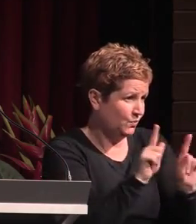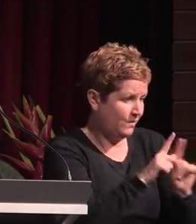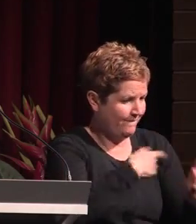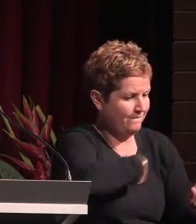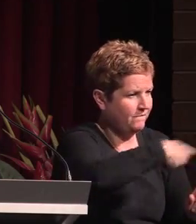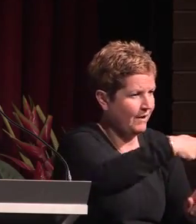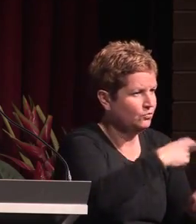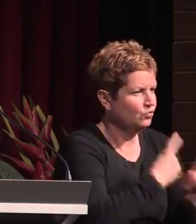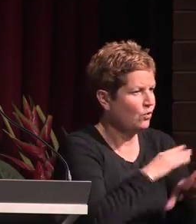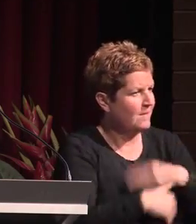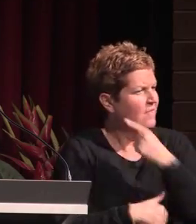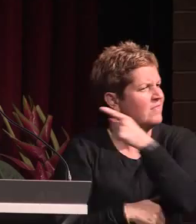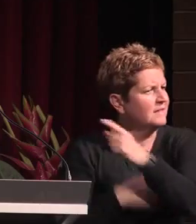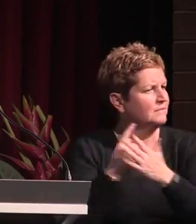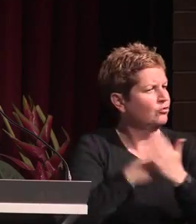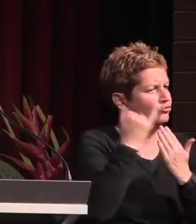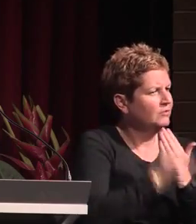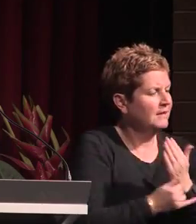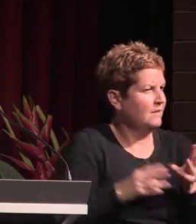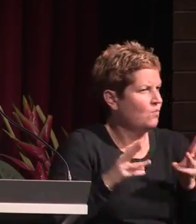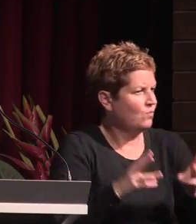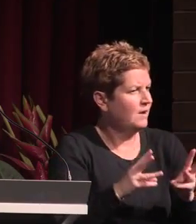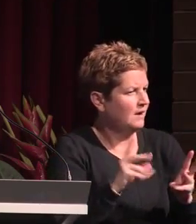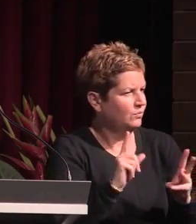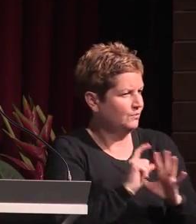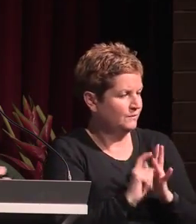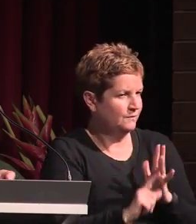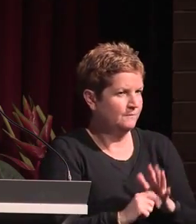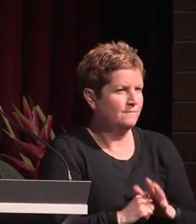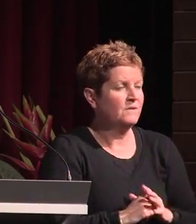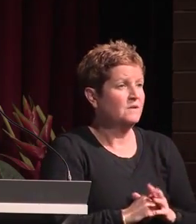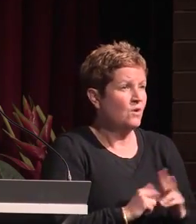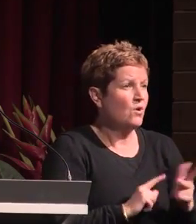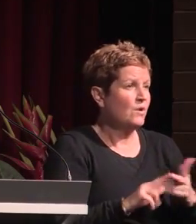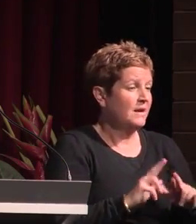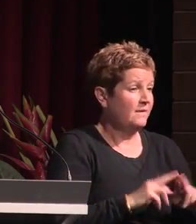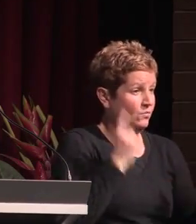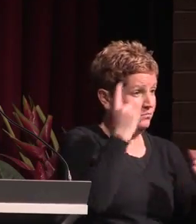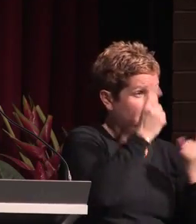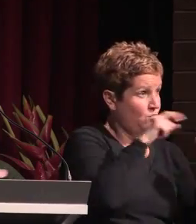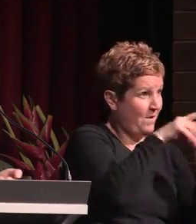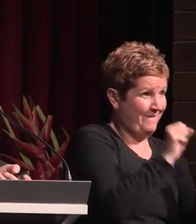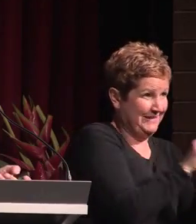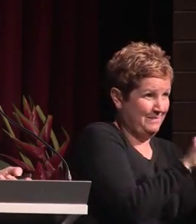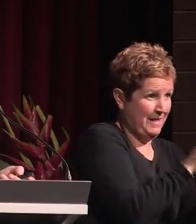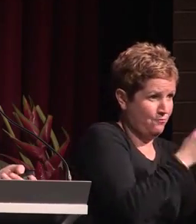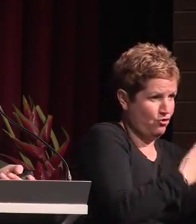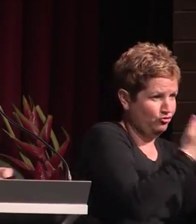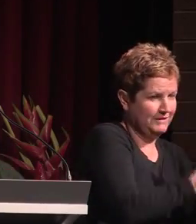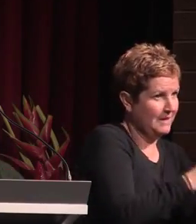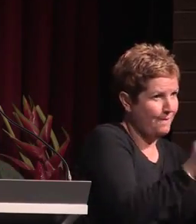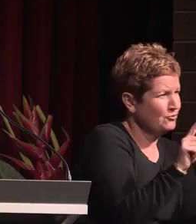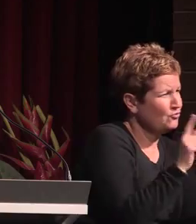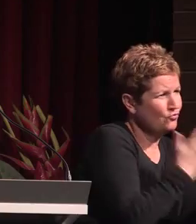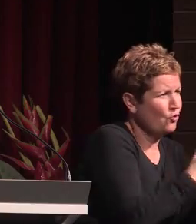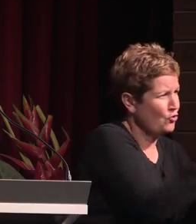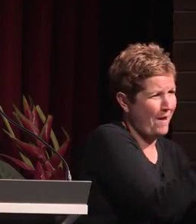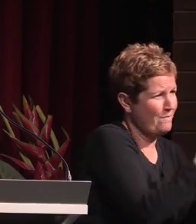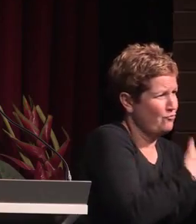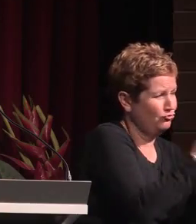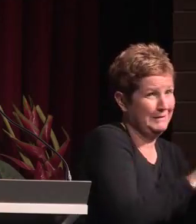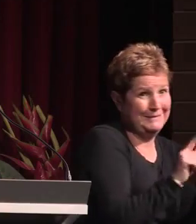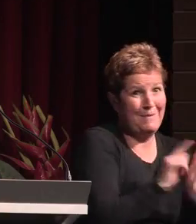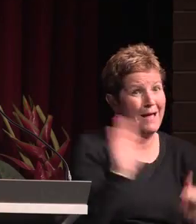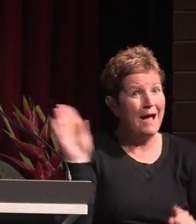just to suggest to consider, if you've got a similar project out there, and I'm sure you've got projects just as good, if not better than this